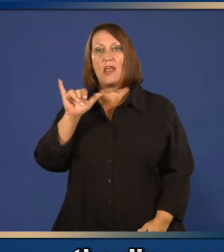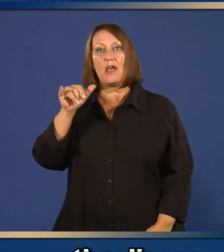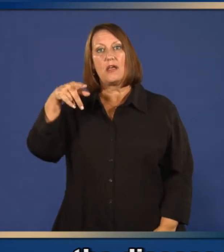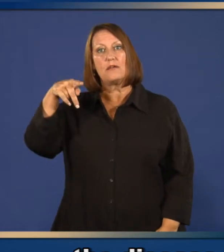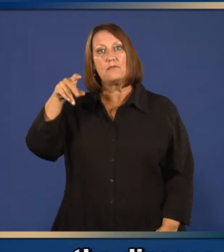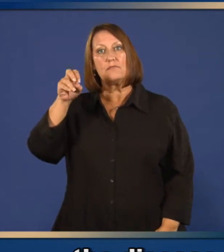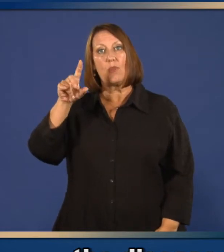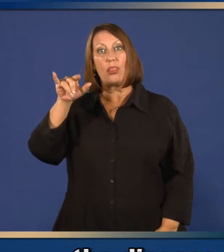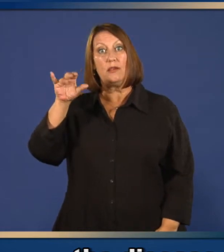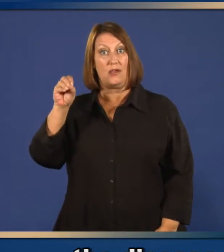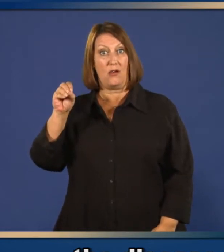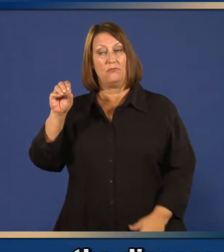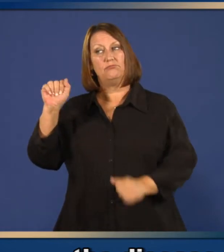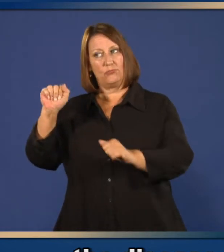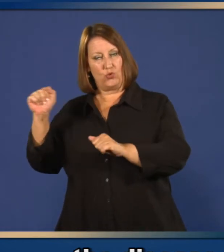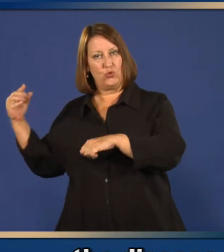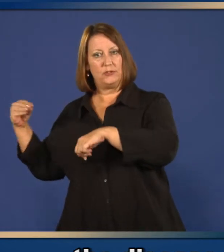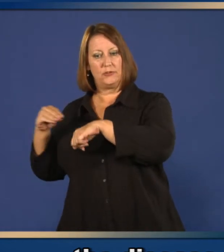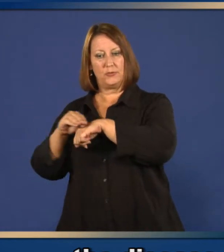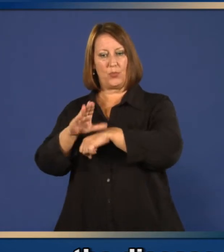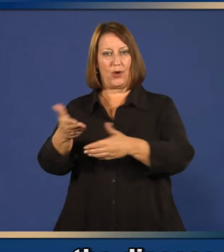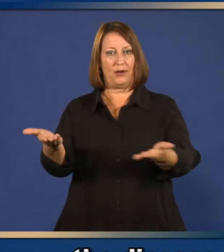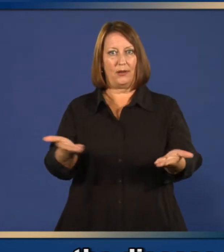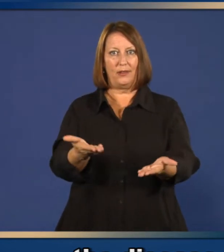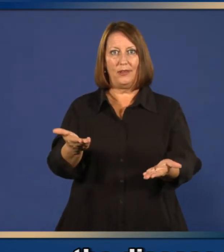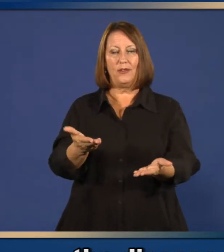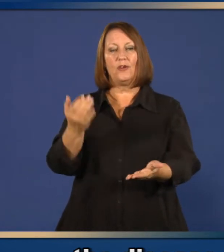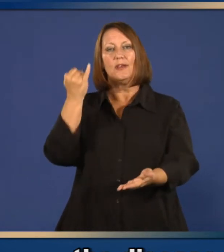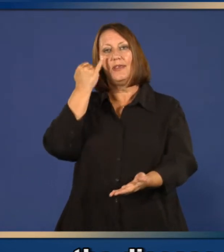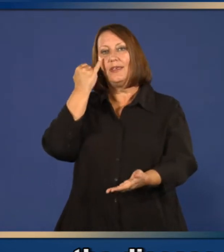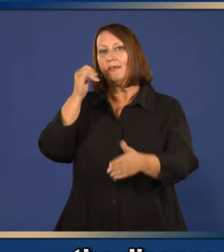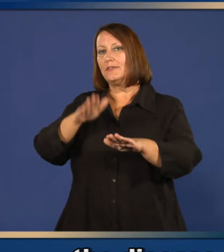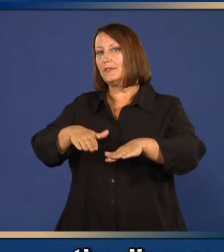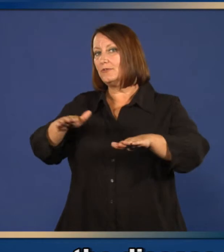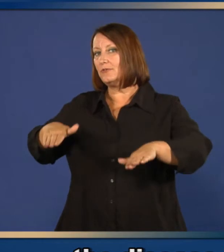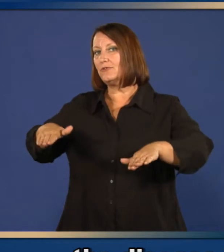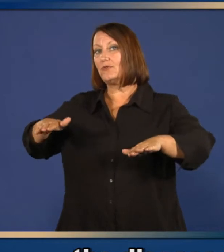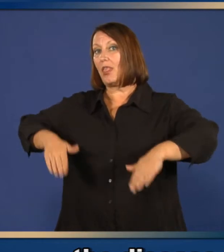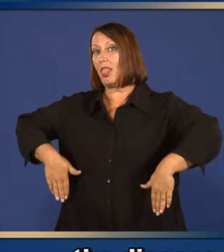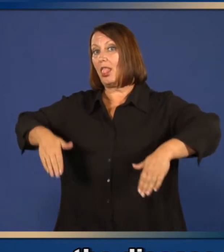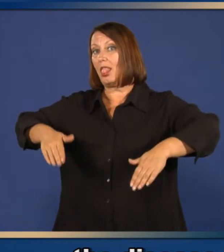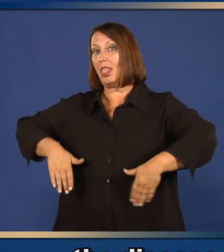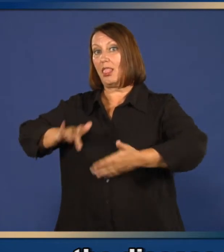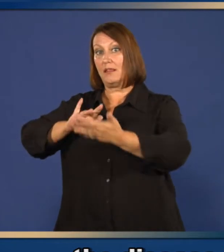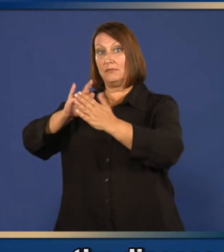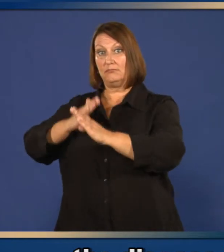to the U.S. if children are not protected by vaccination.